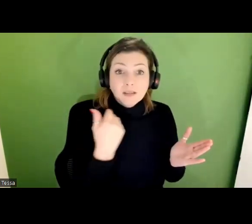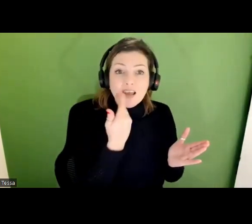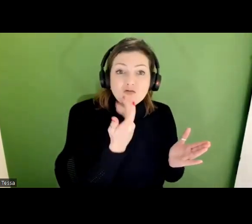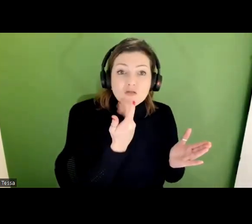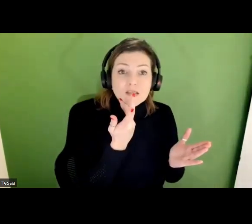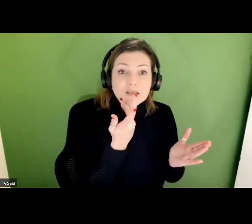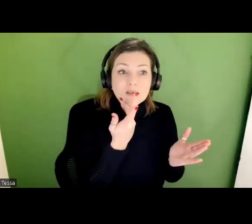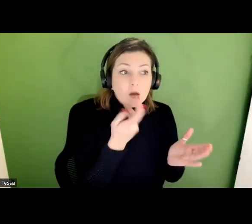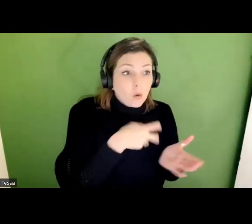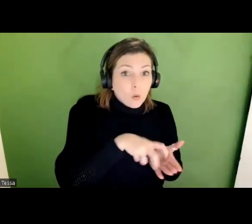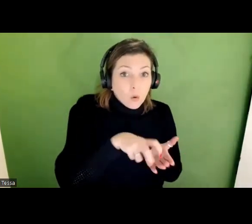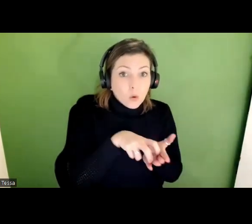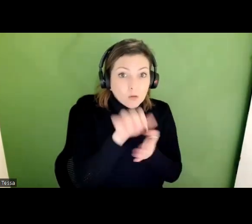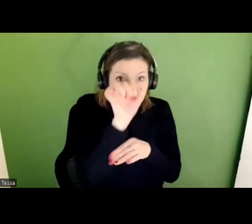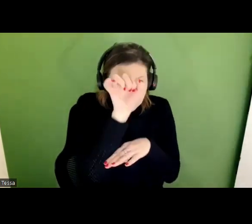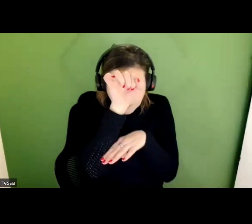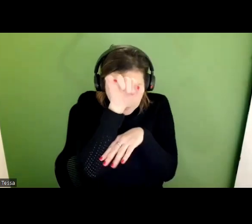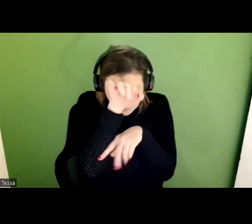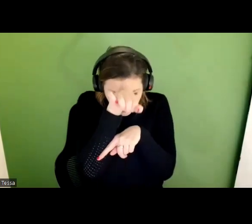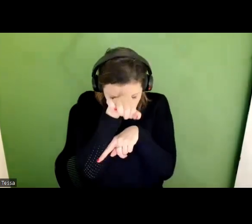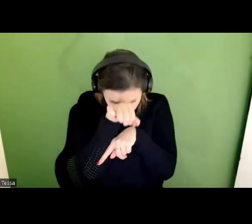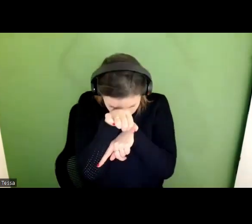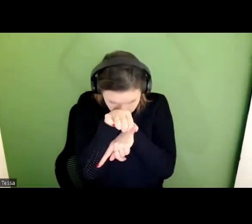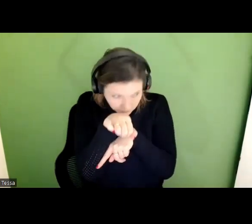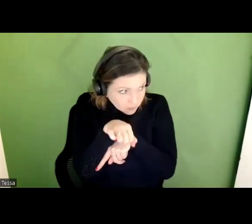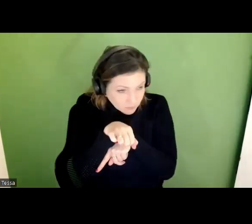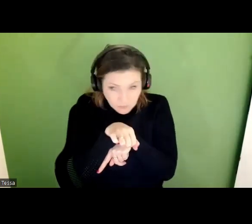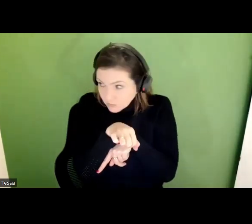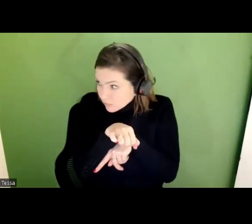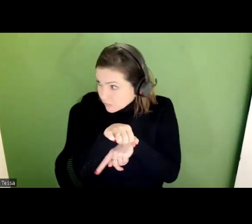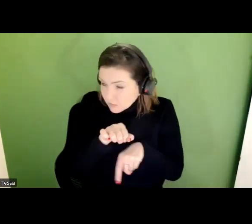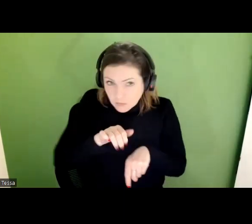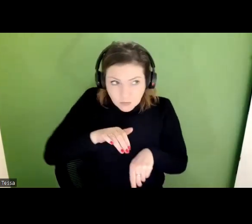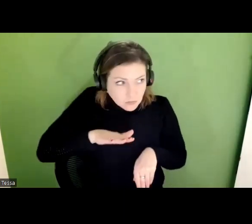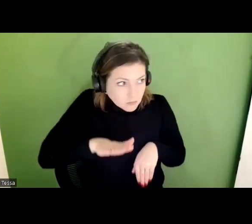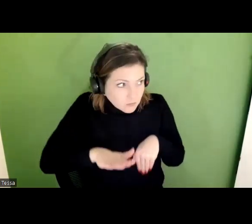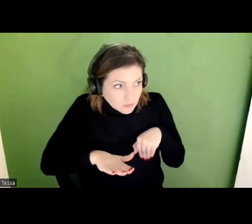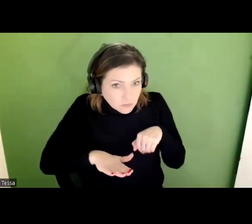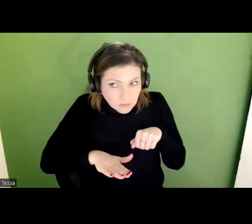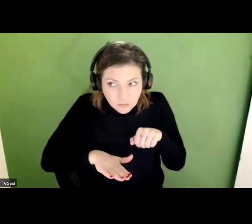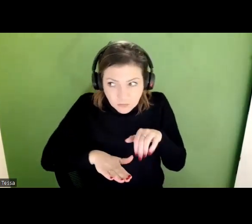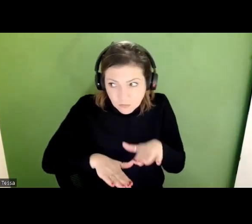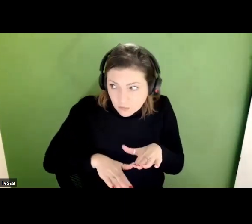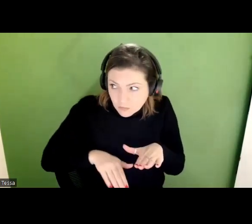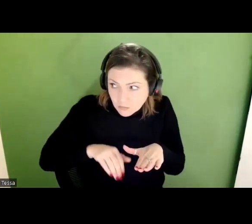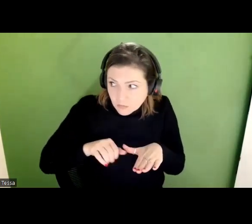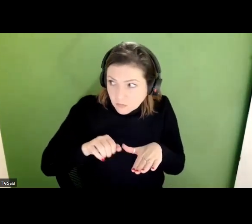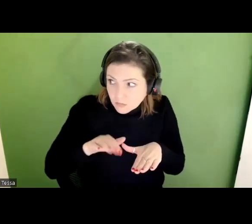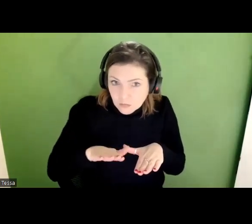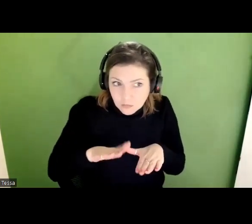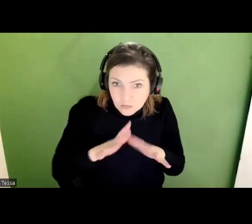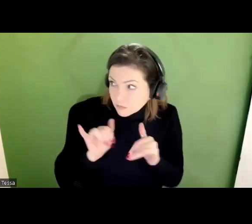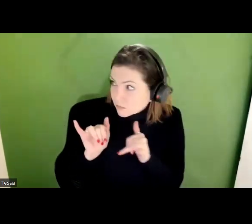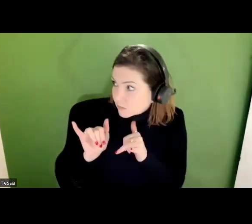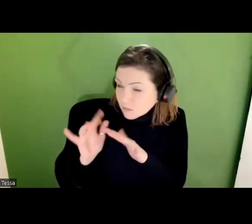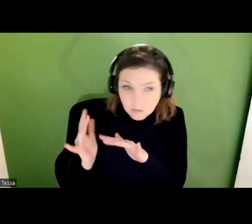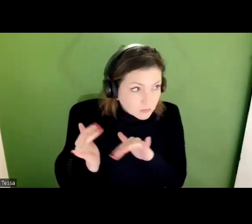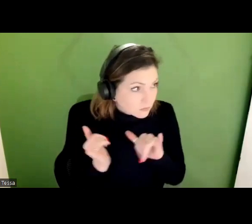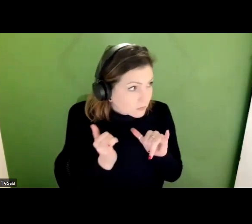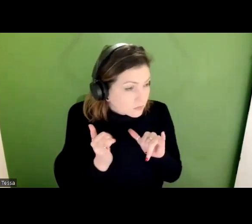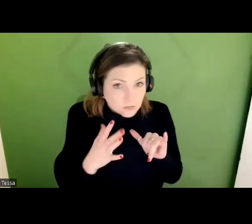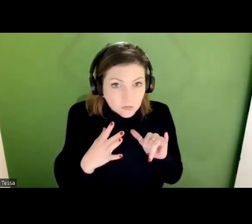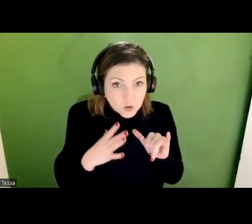bowed heads, trying not to leave alien footprints that give us away to those who don't want us here.